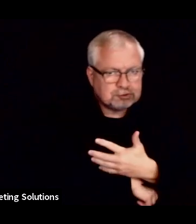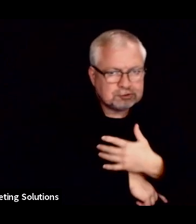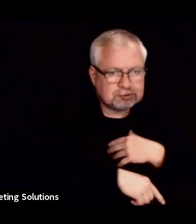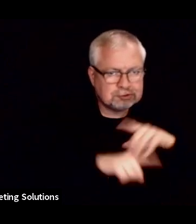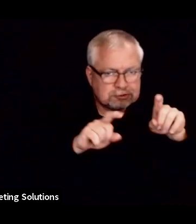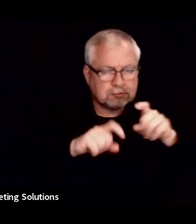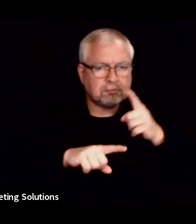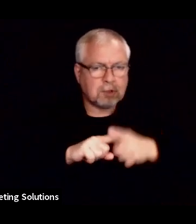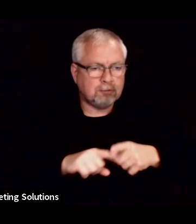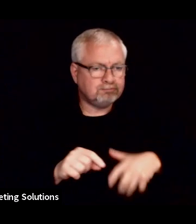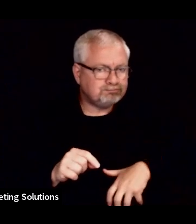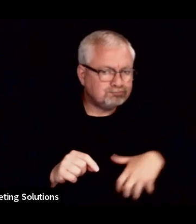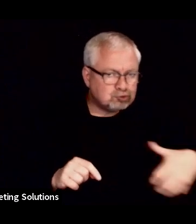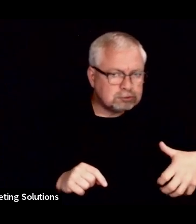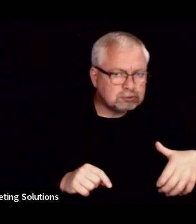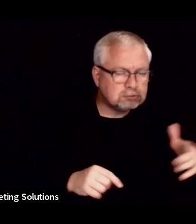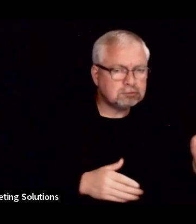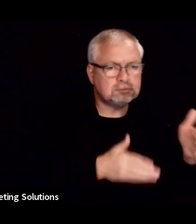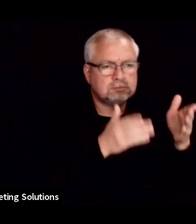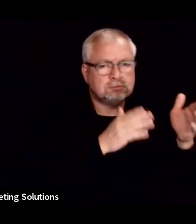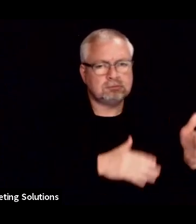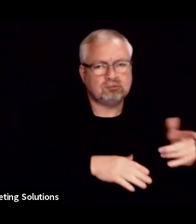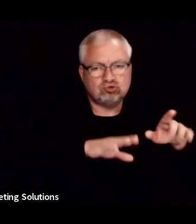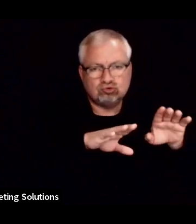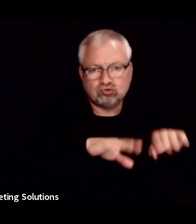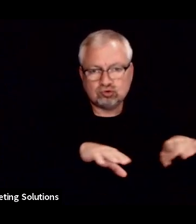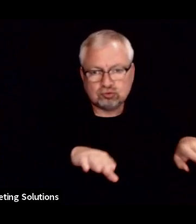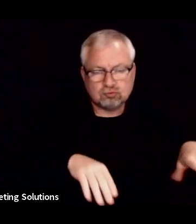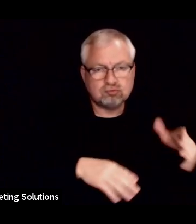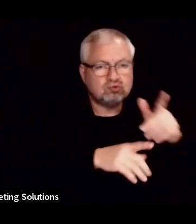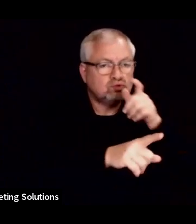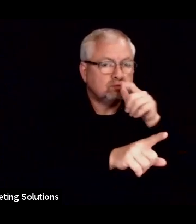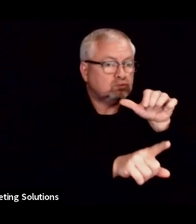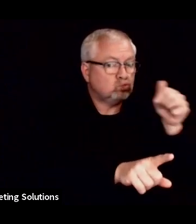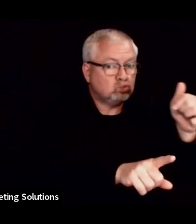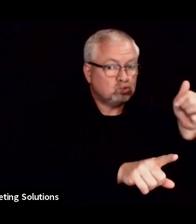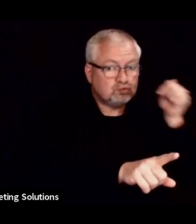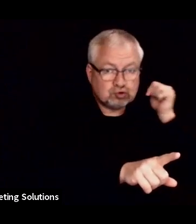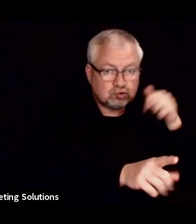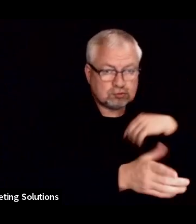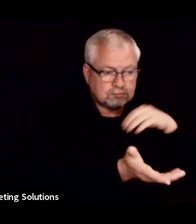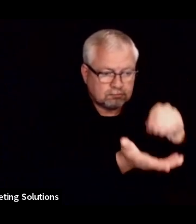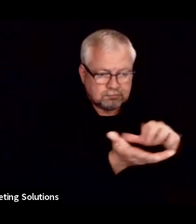patient can't provide it. So there are a number of patients